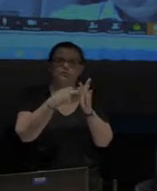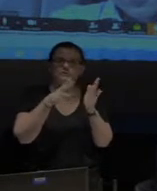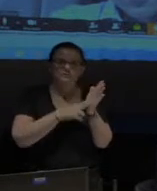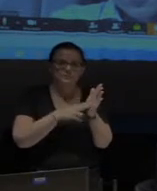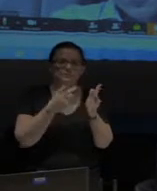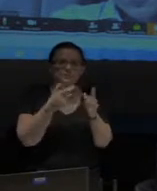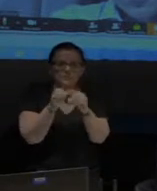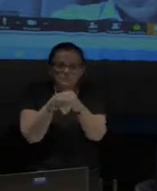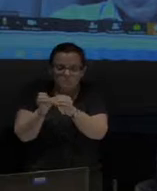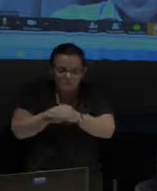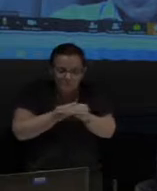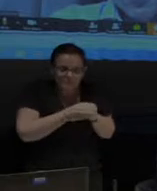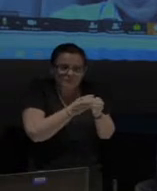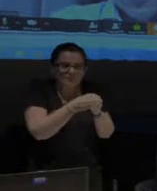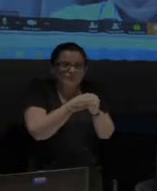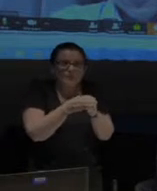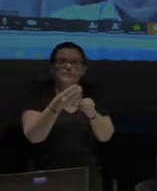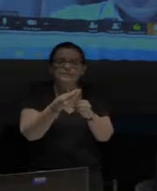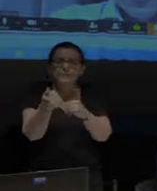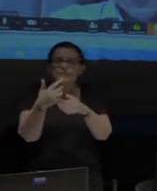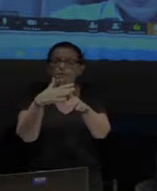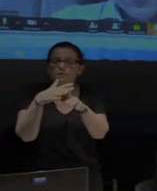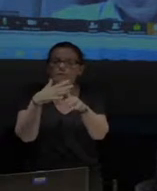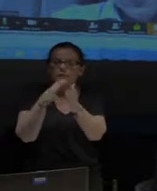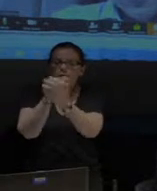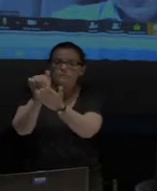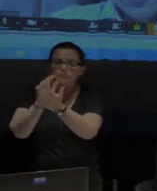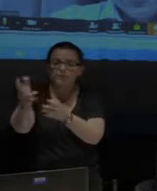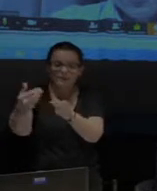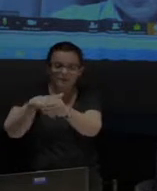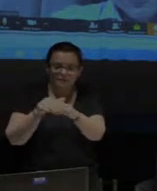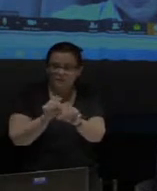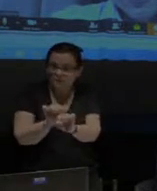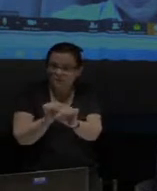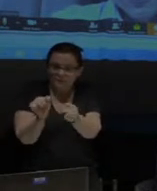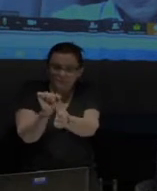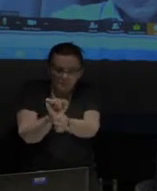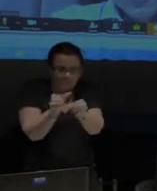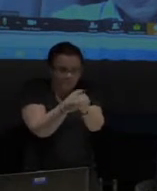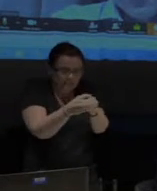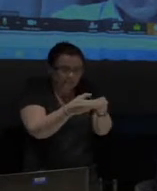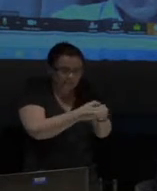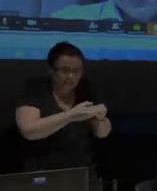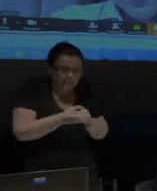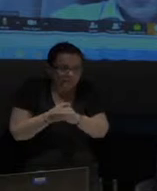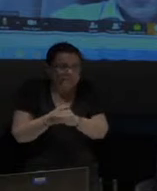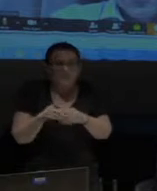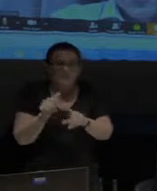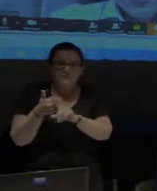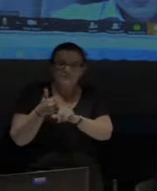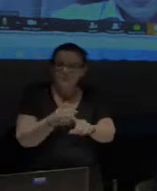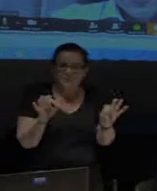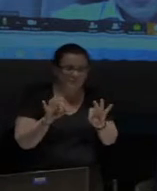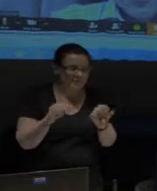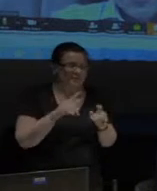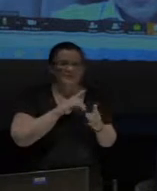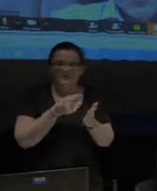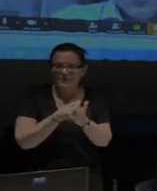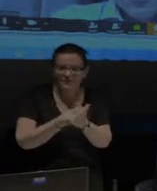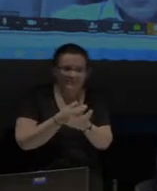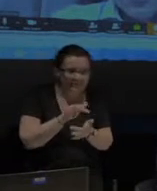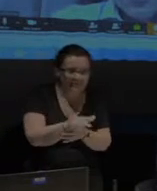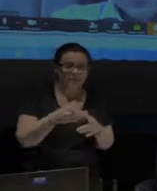maybe people from different culture have arrived and not been integrated very well because the thinking wasn't there, the funding wasn't there, the will might have been, but people didn't